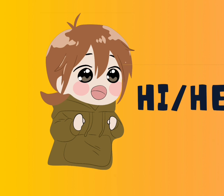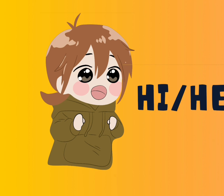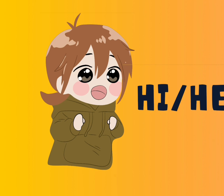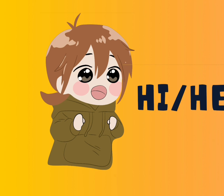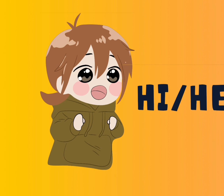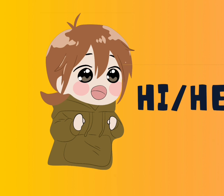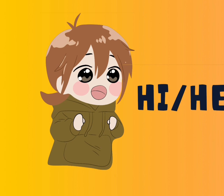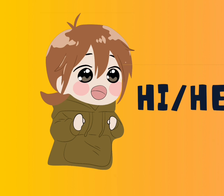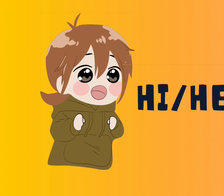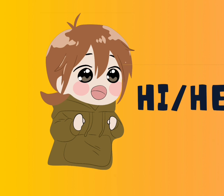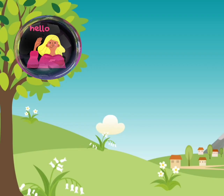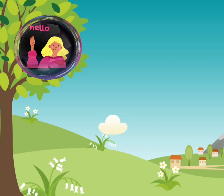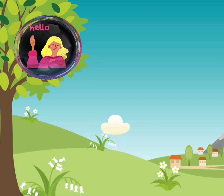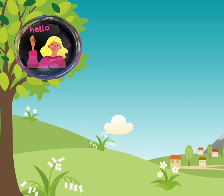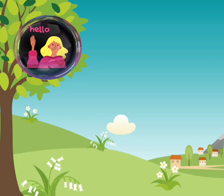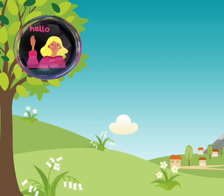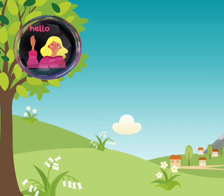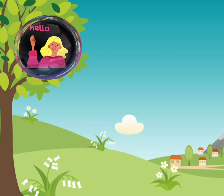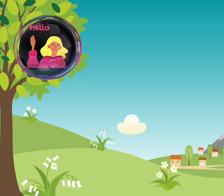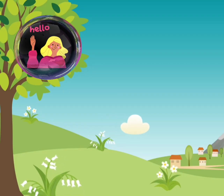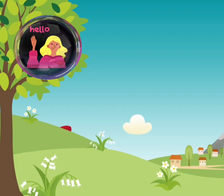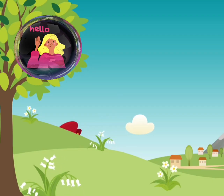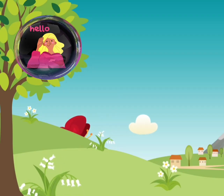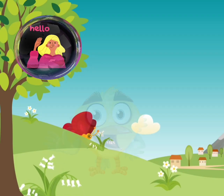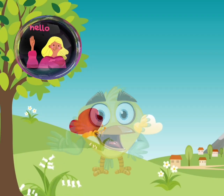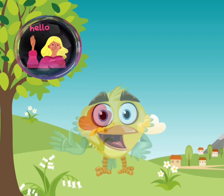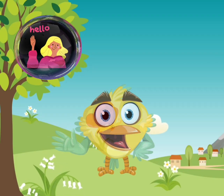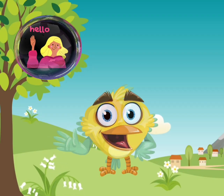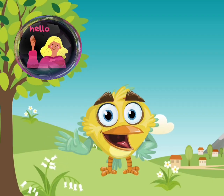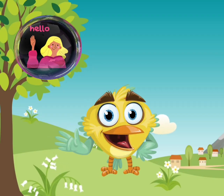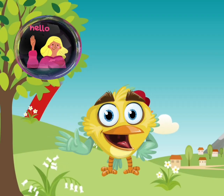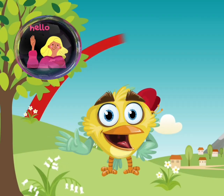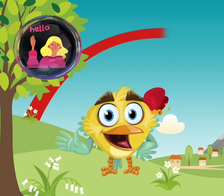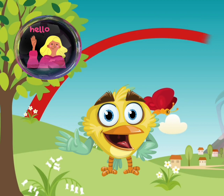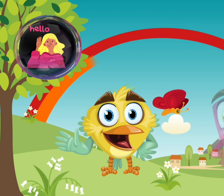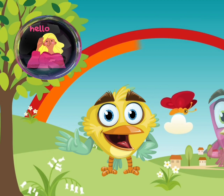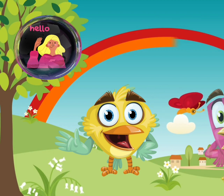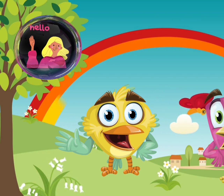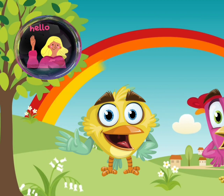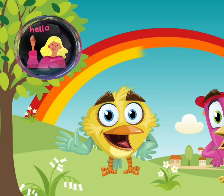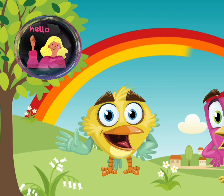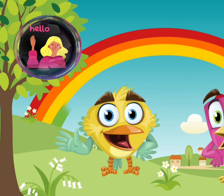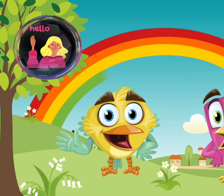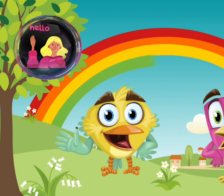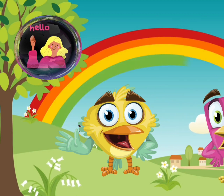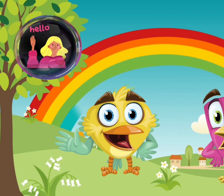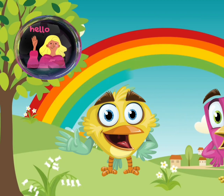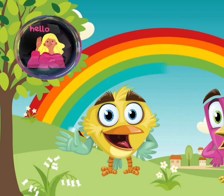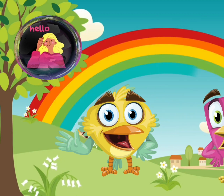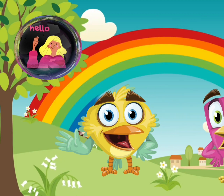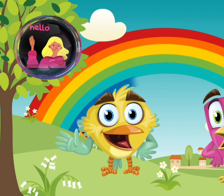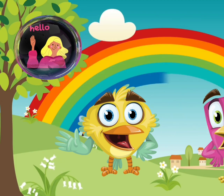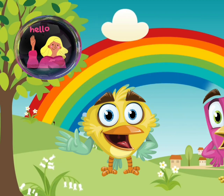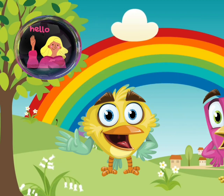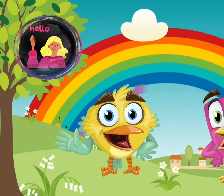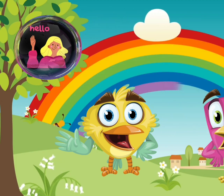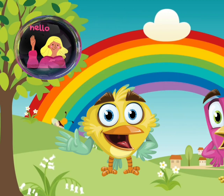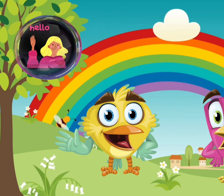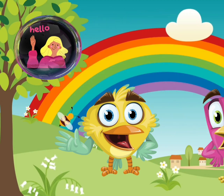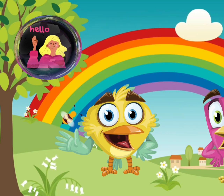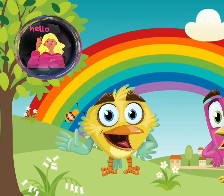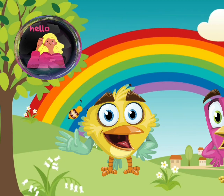Say hi or hello. To say hi or hello when you meet someone, just wave like